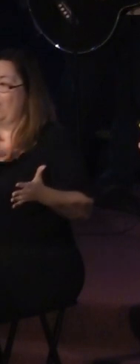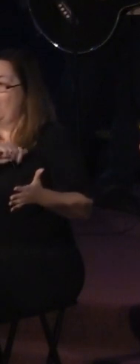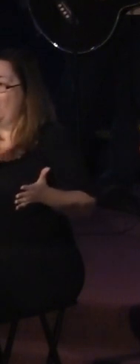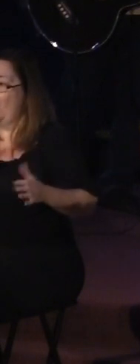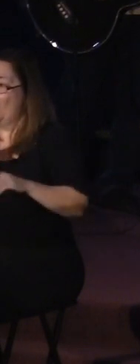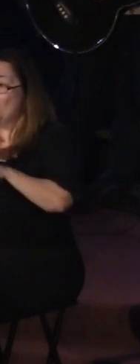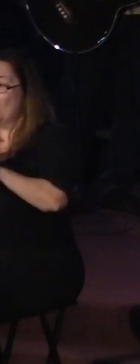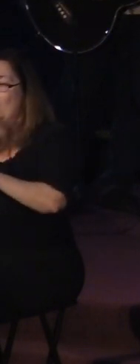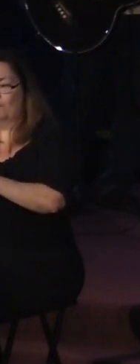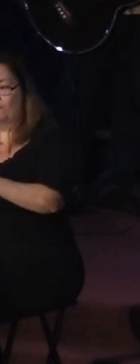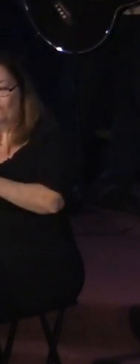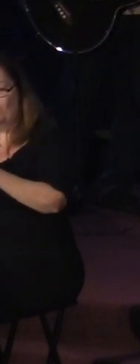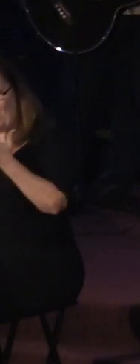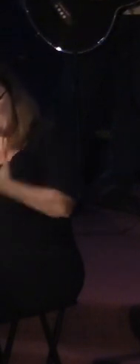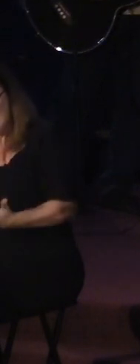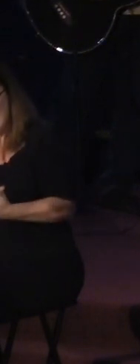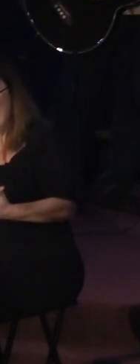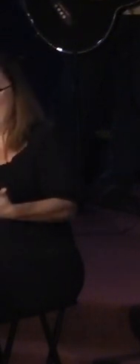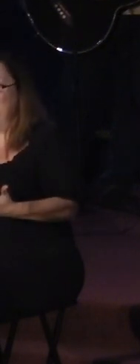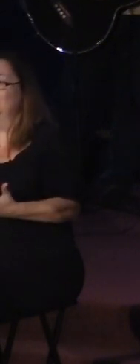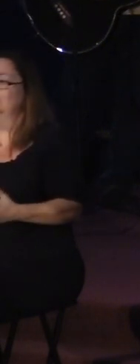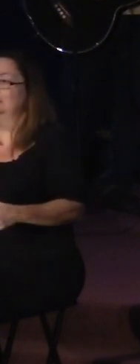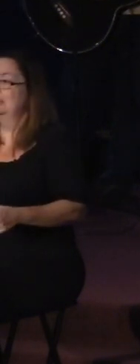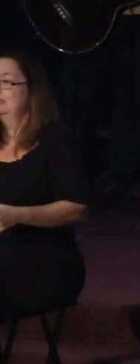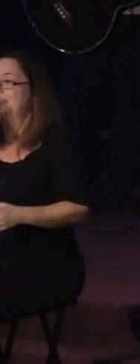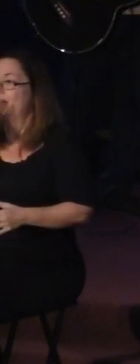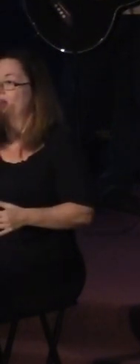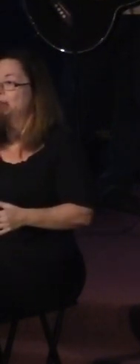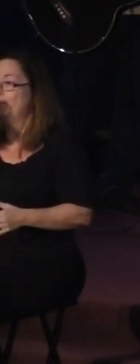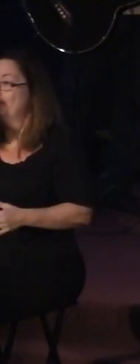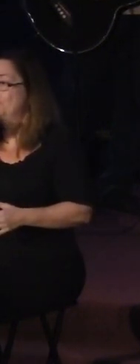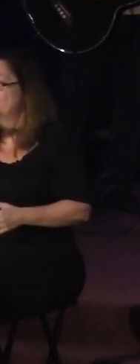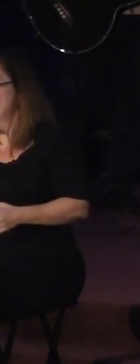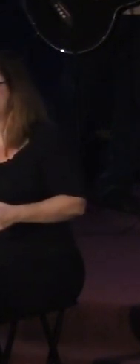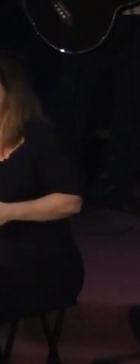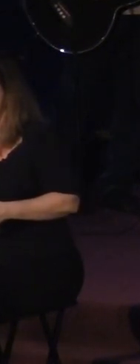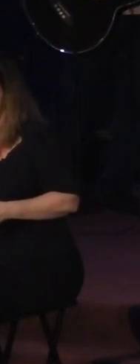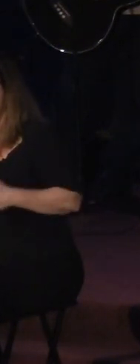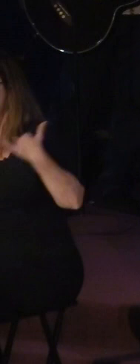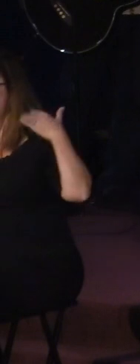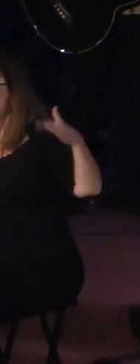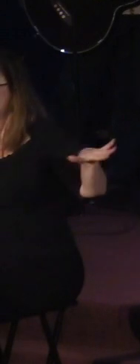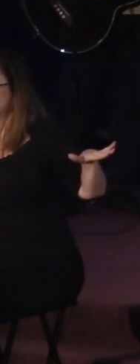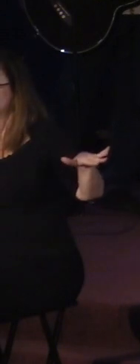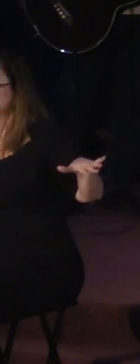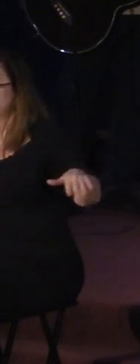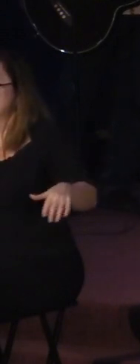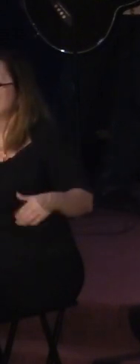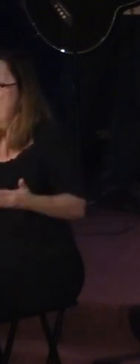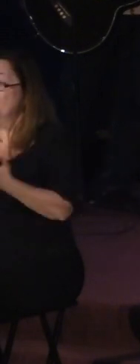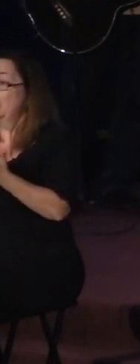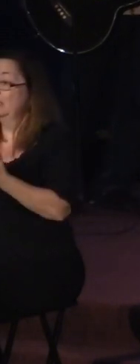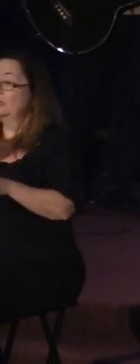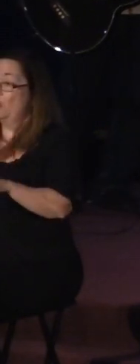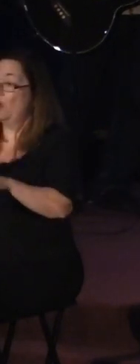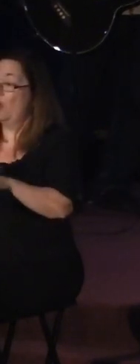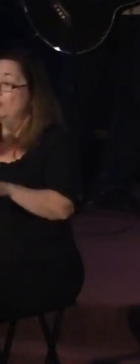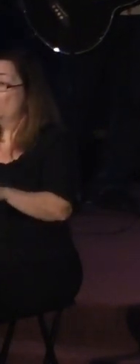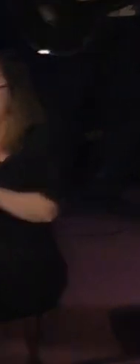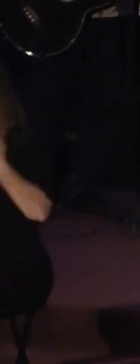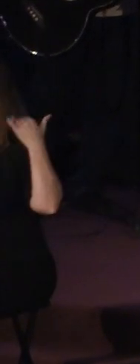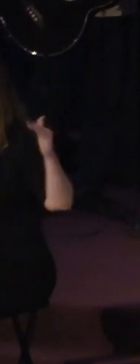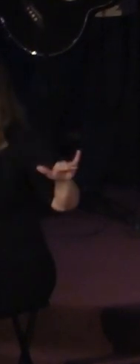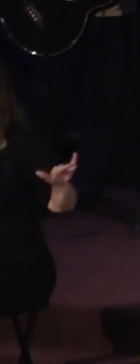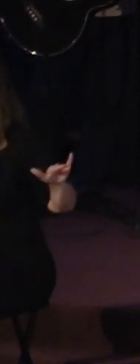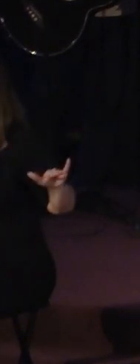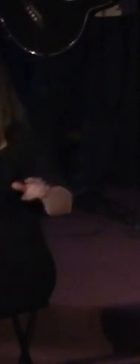of Earth right now today. 7 billion, one angel, gone. I'm putting my money on the one angel, wouldn't you?